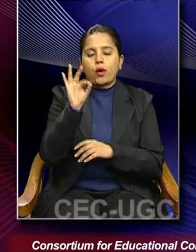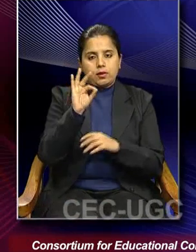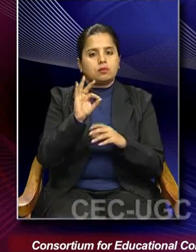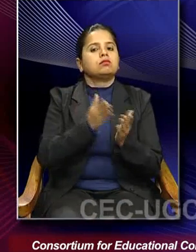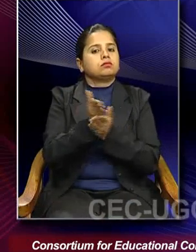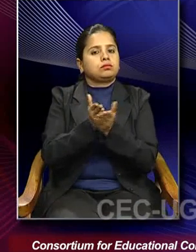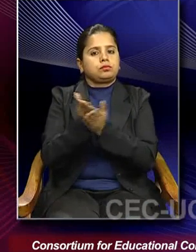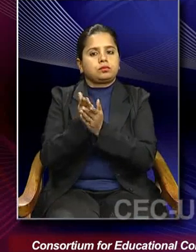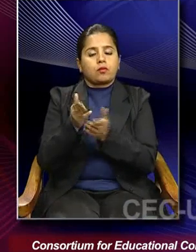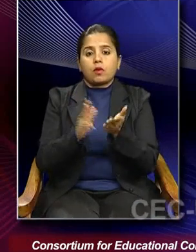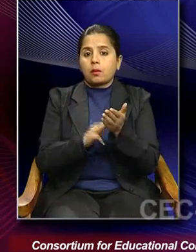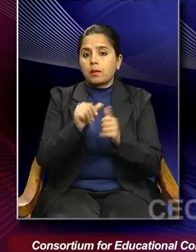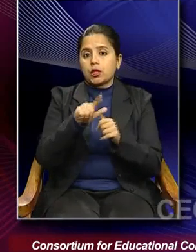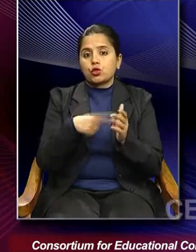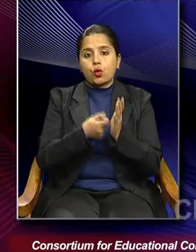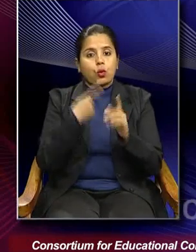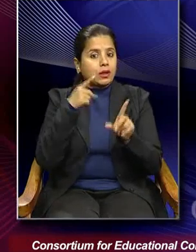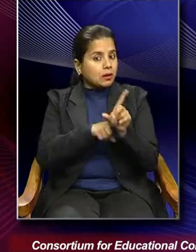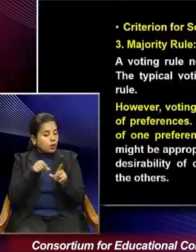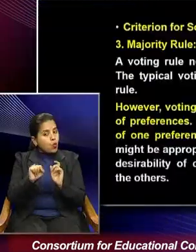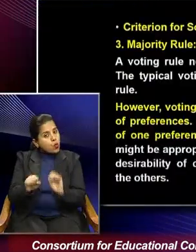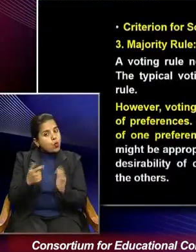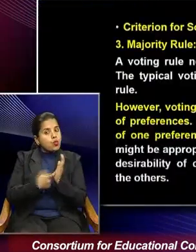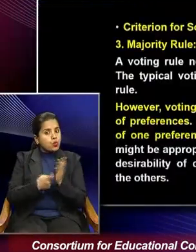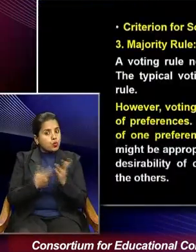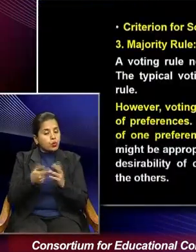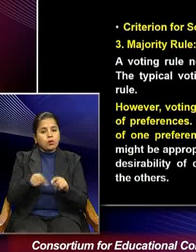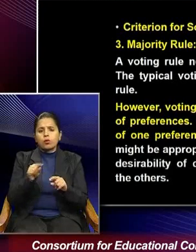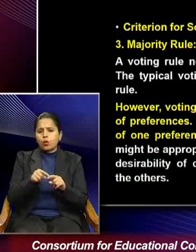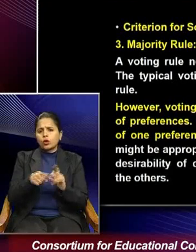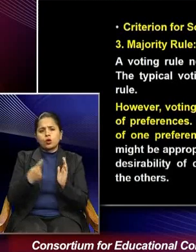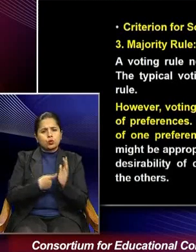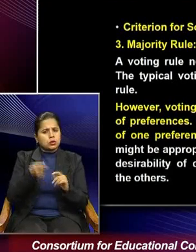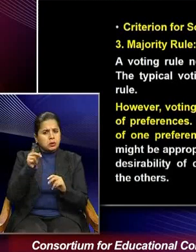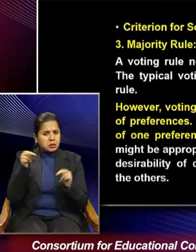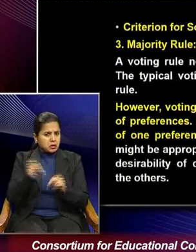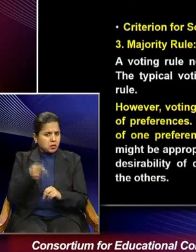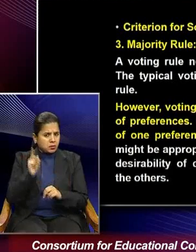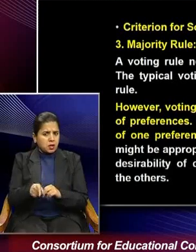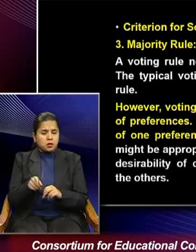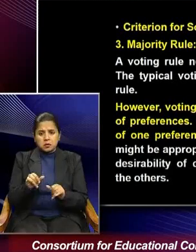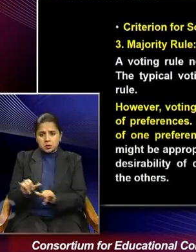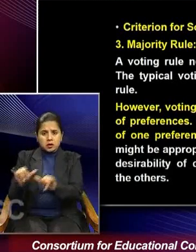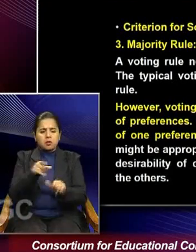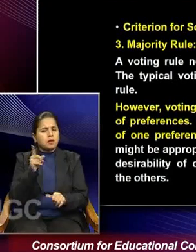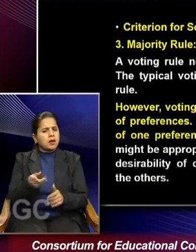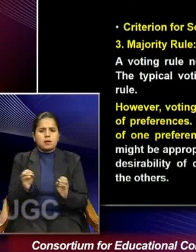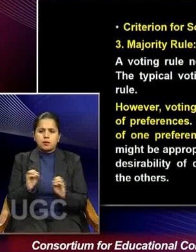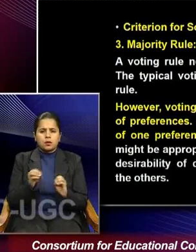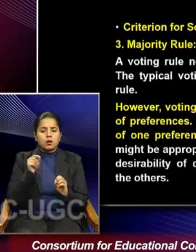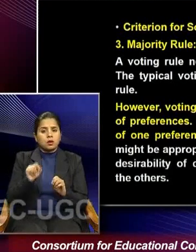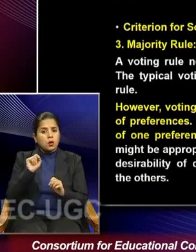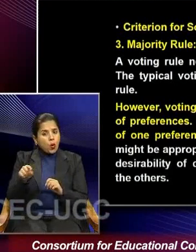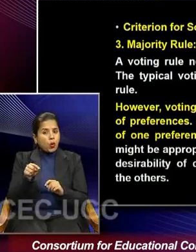is majority rule. A voting rule need not require unanimity. A typical